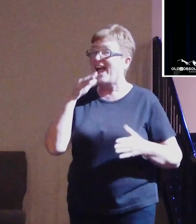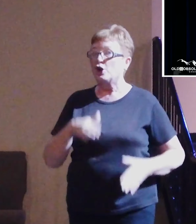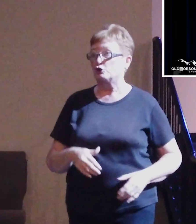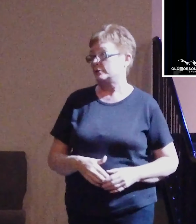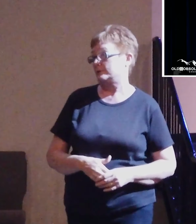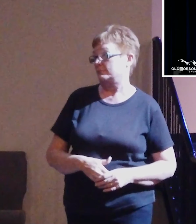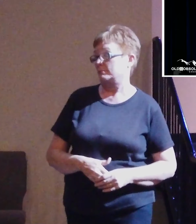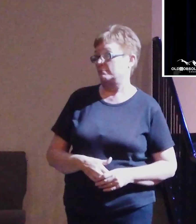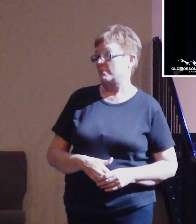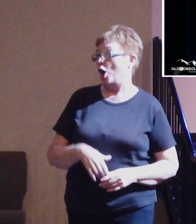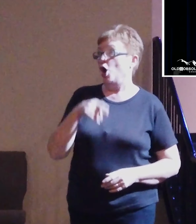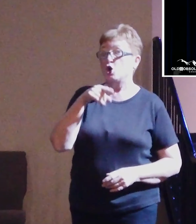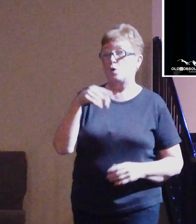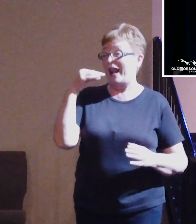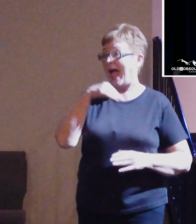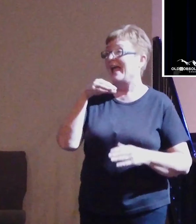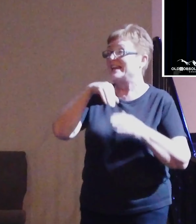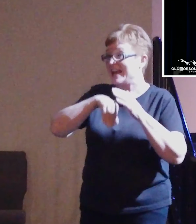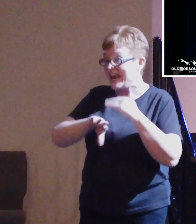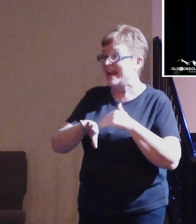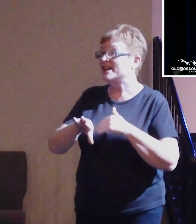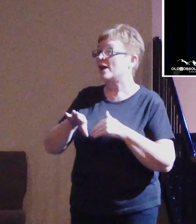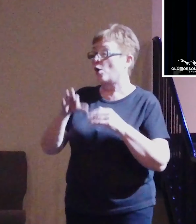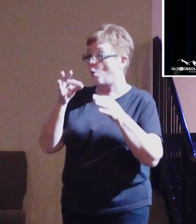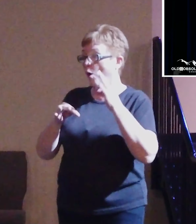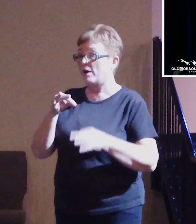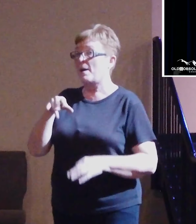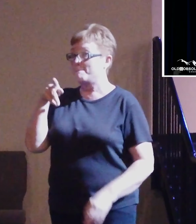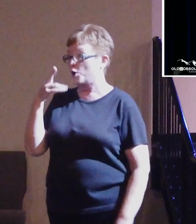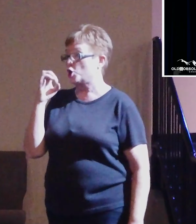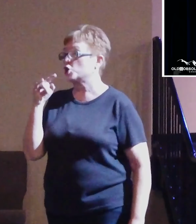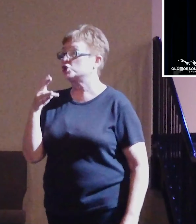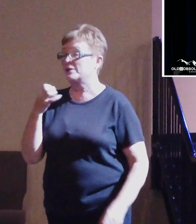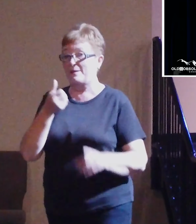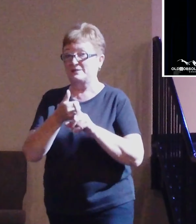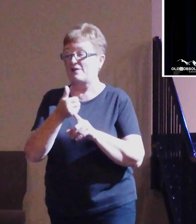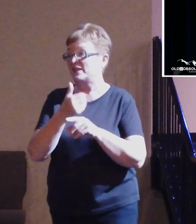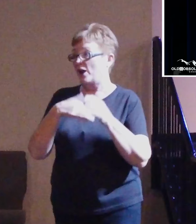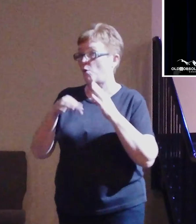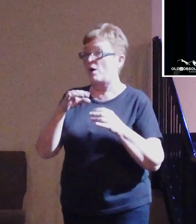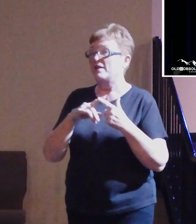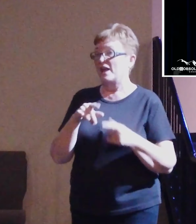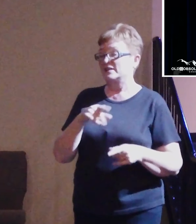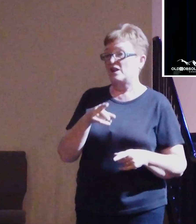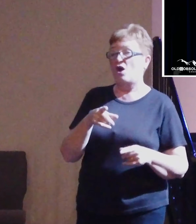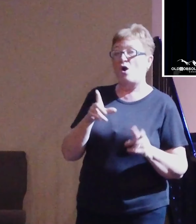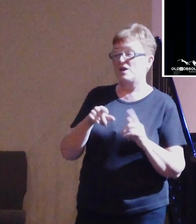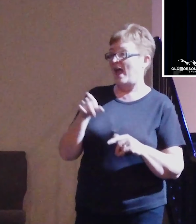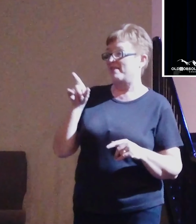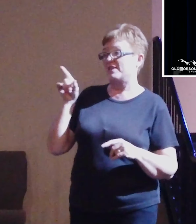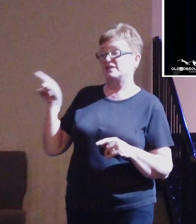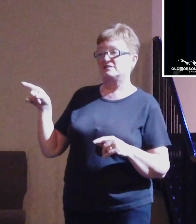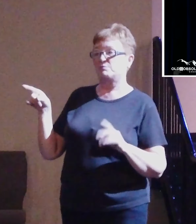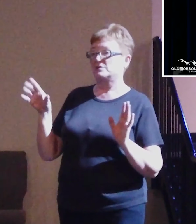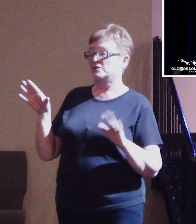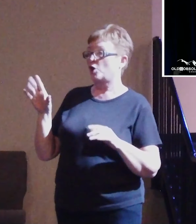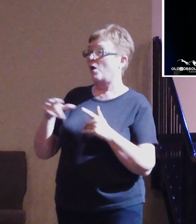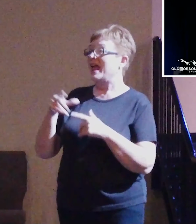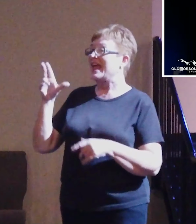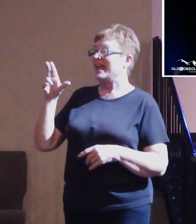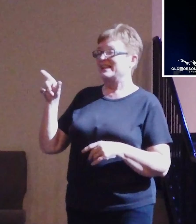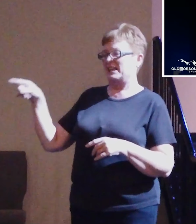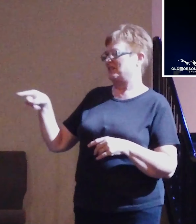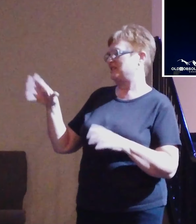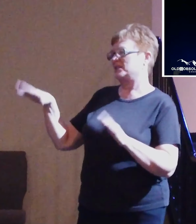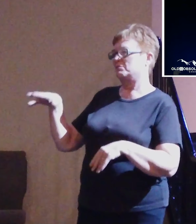themselves in court and say, yeah, this guy, we saw him blaspheming God. And so Naboth is dragged out, and